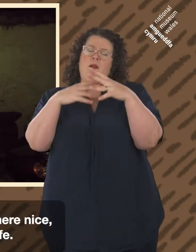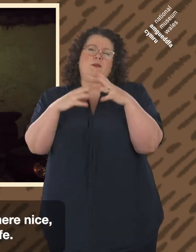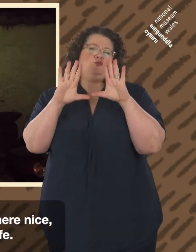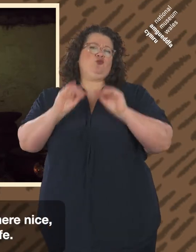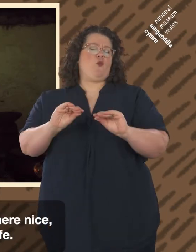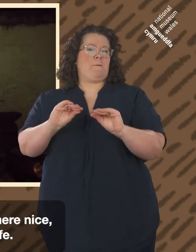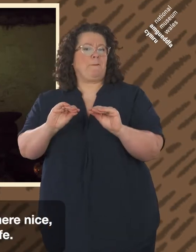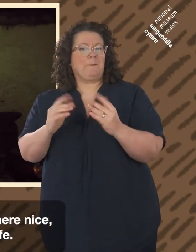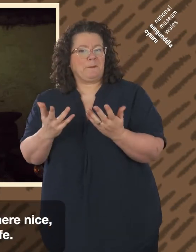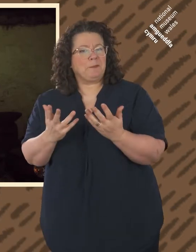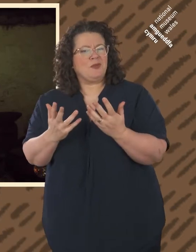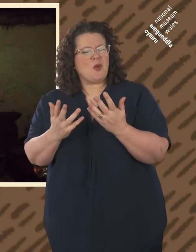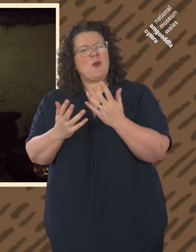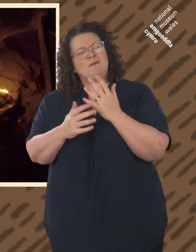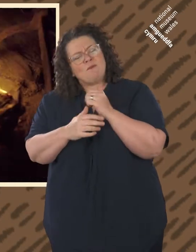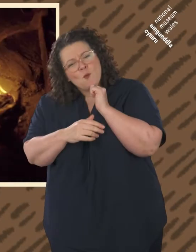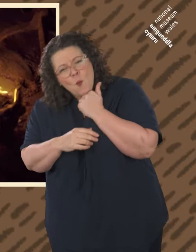nice, warm and safe.